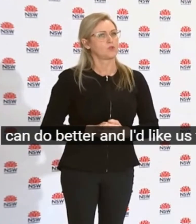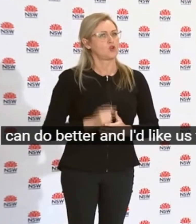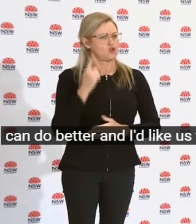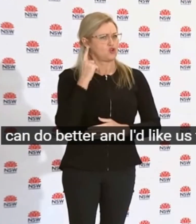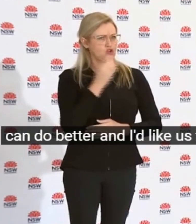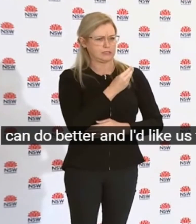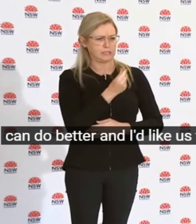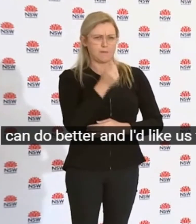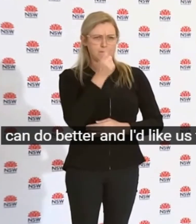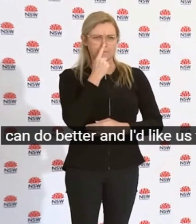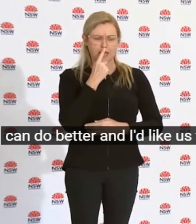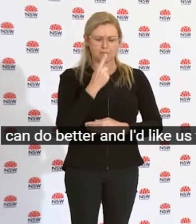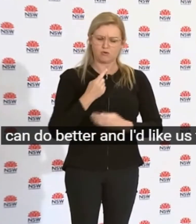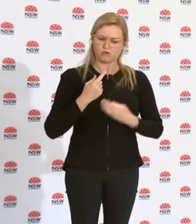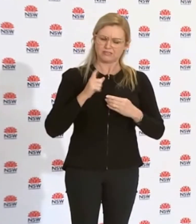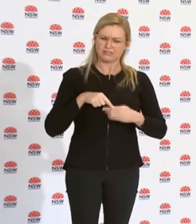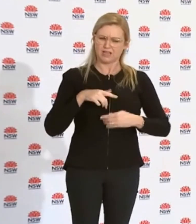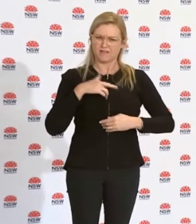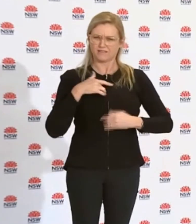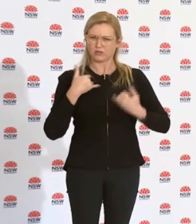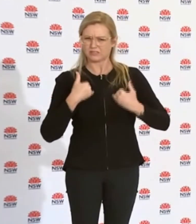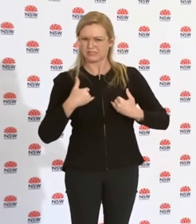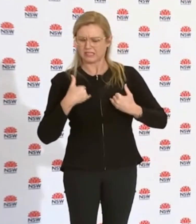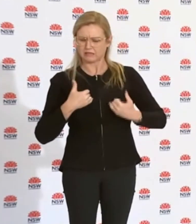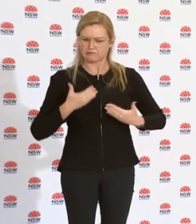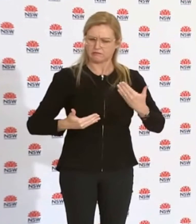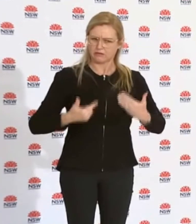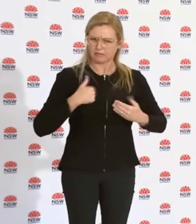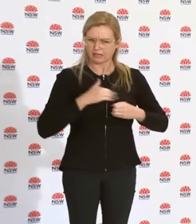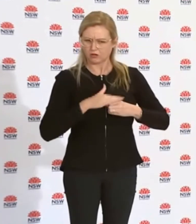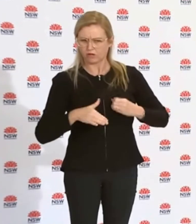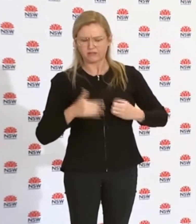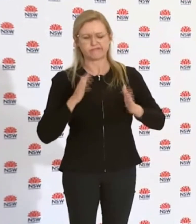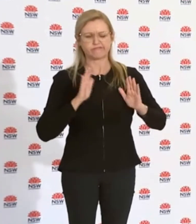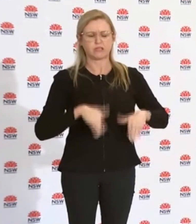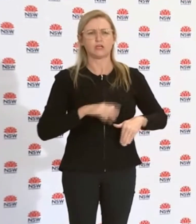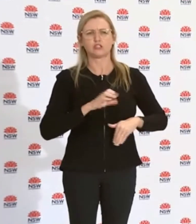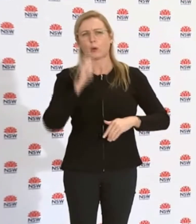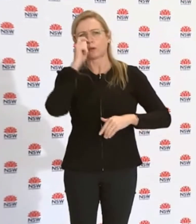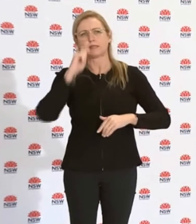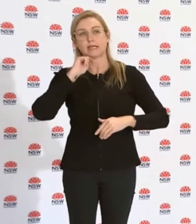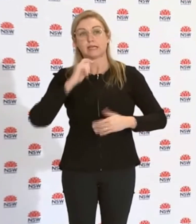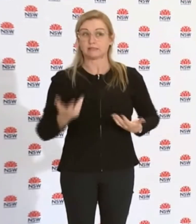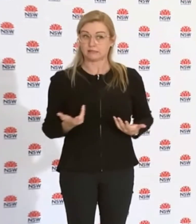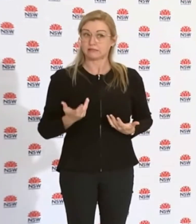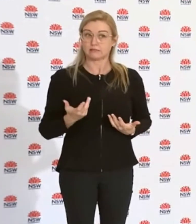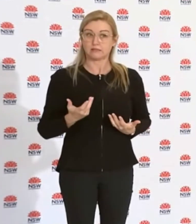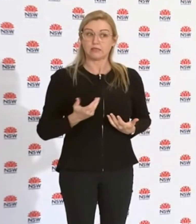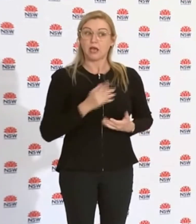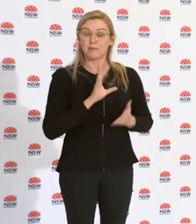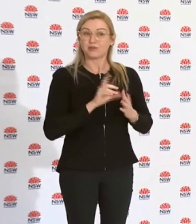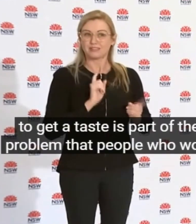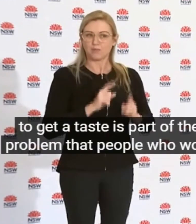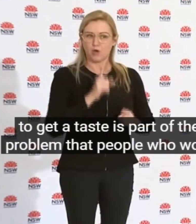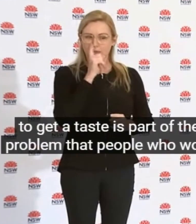waiting before they get a test. Is part of the problem that people who work essential jobs don't want to lose shifts because